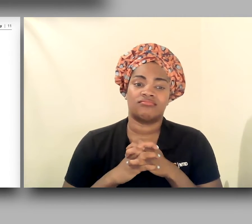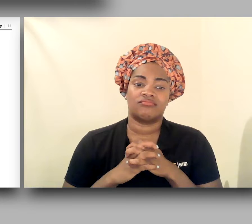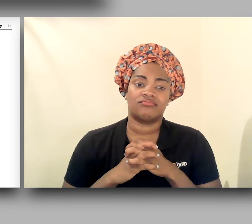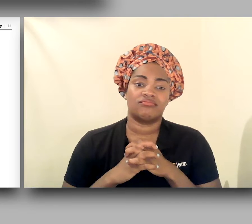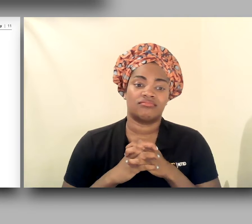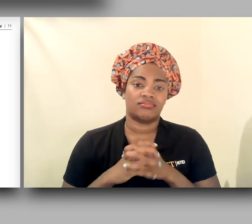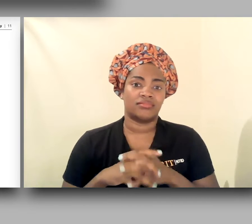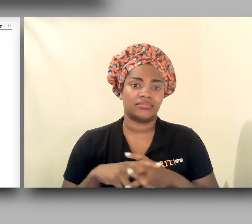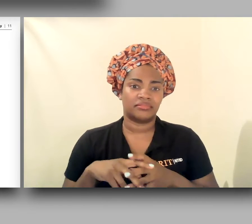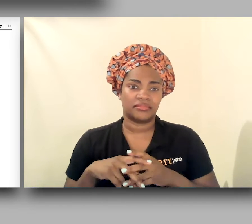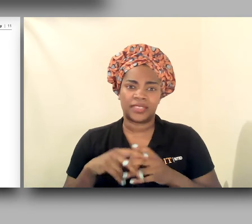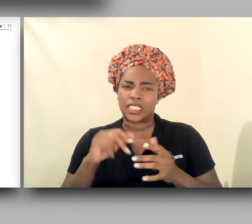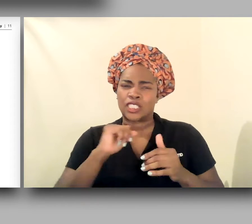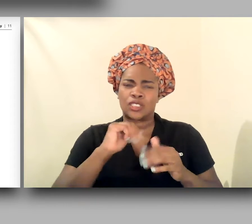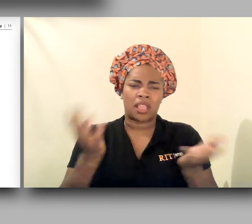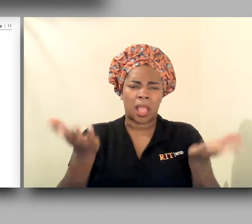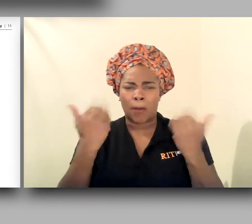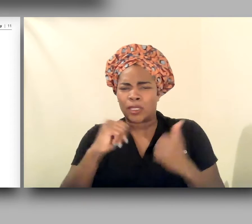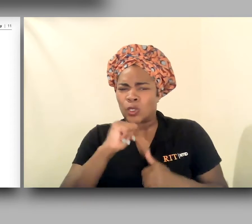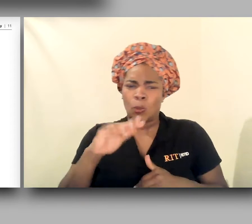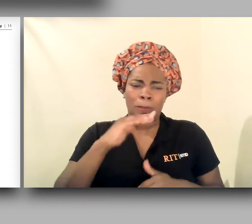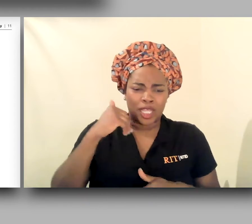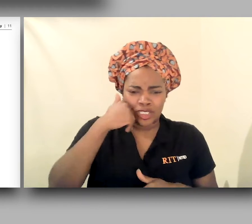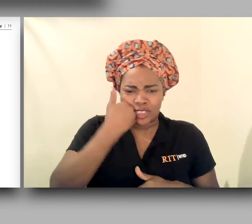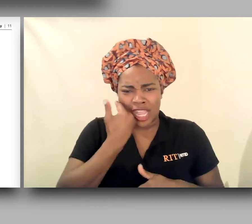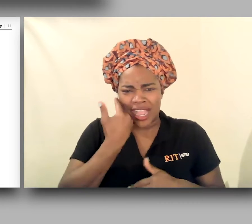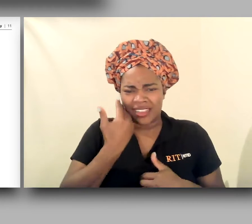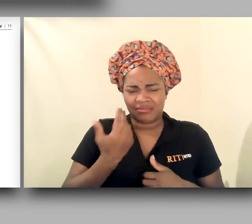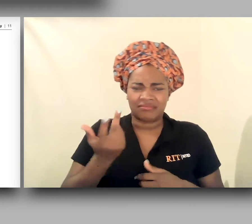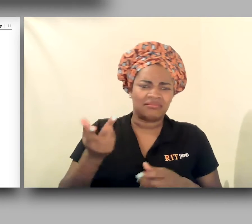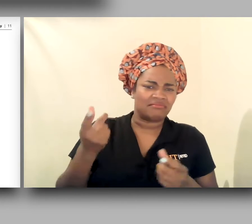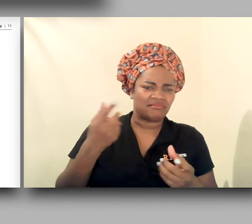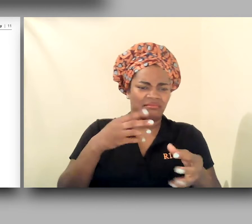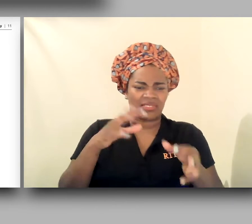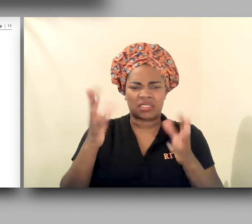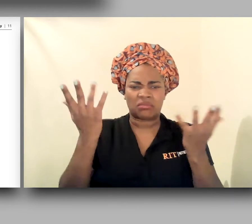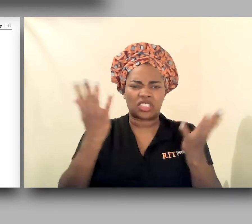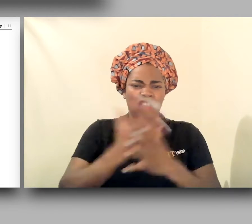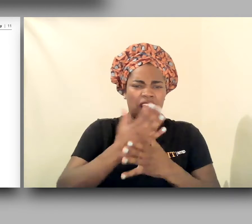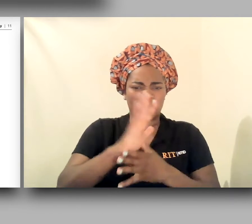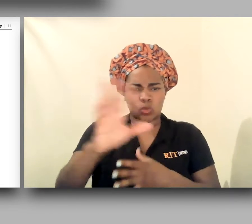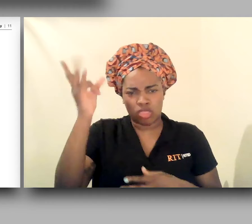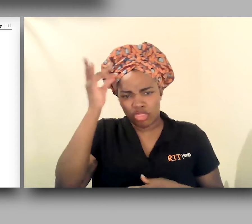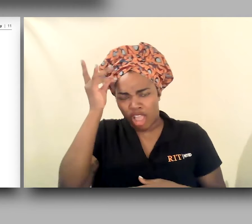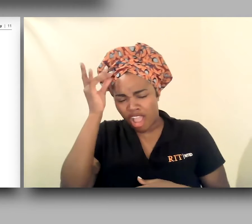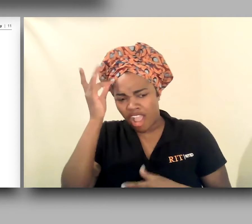Don't be shy. Share your thoughts.